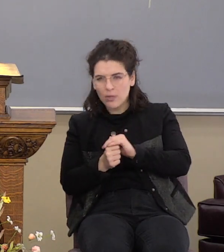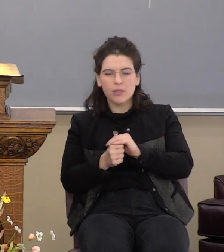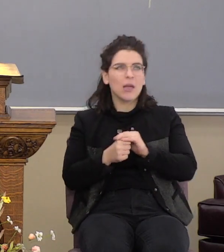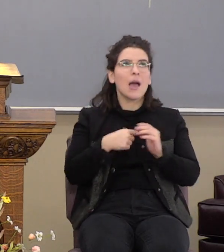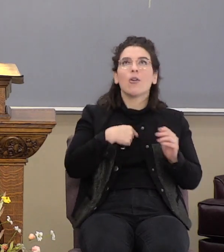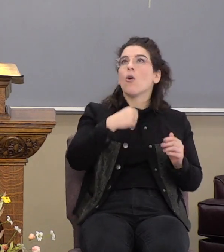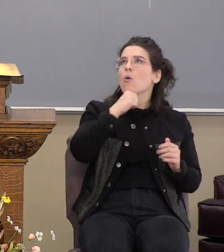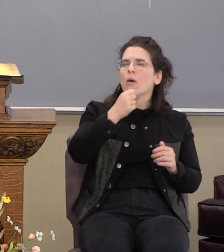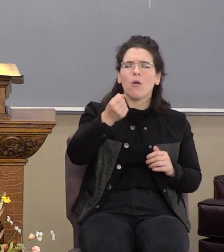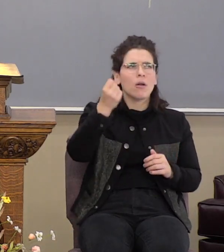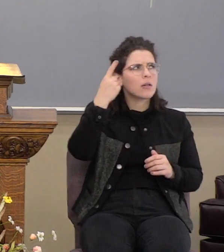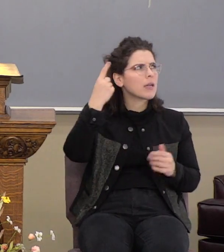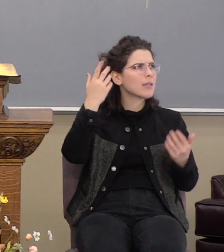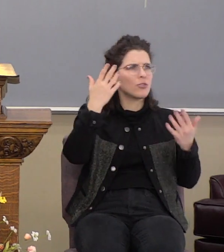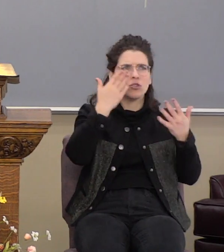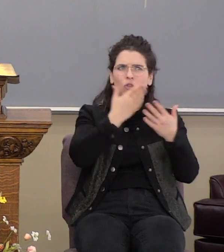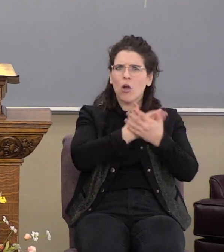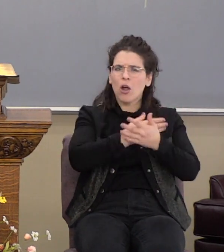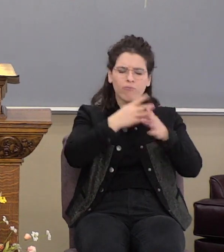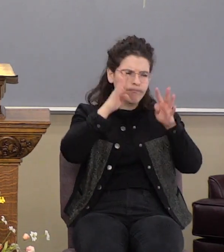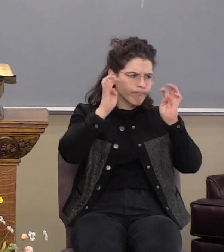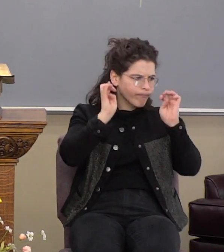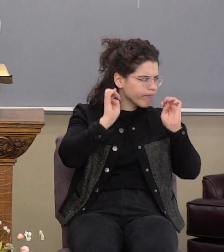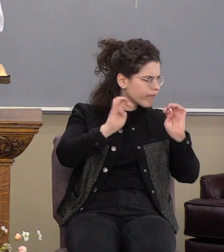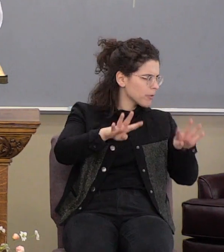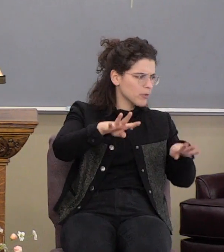understand this. This is dark. This is difficult to understand.